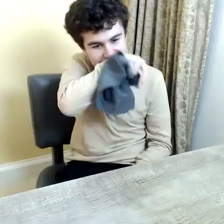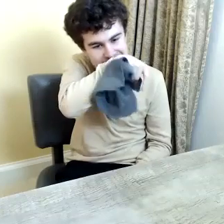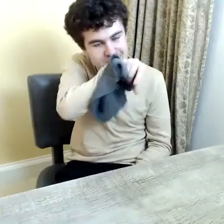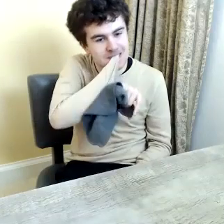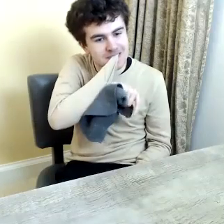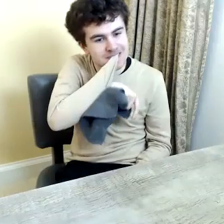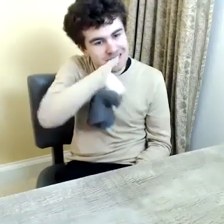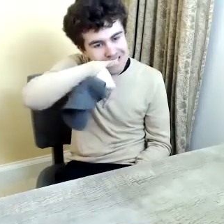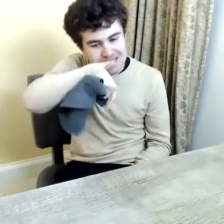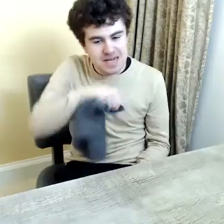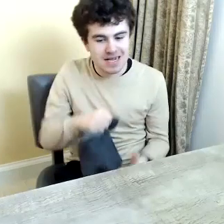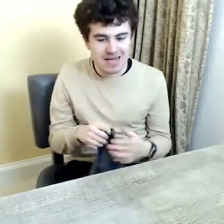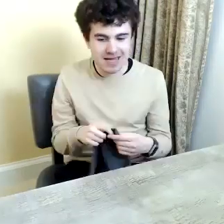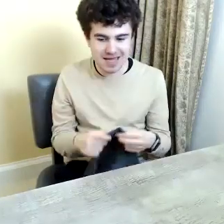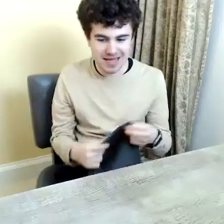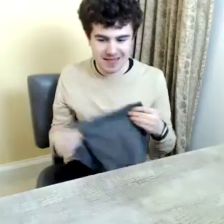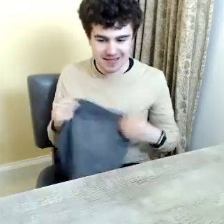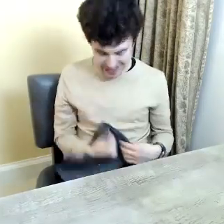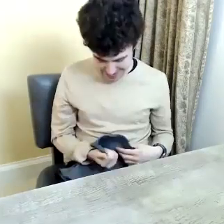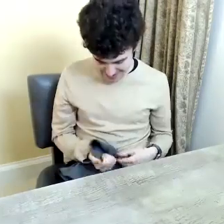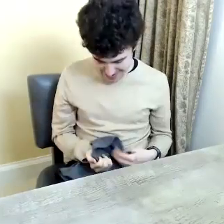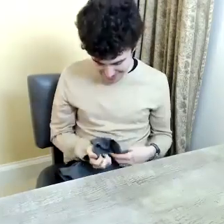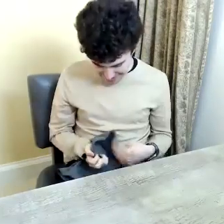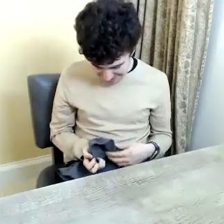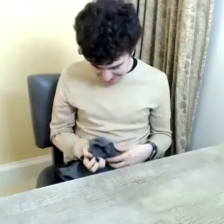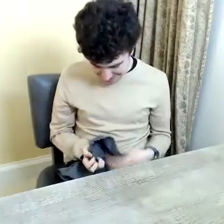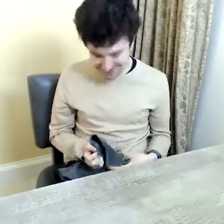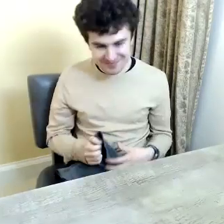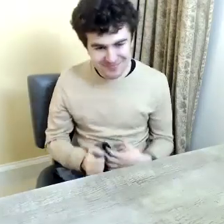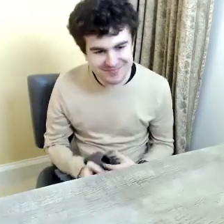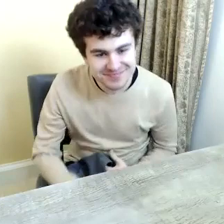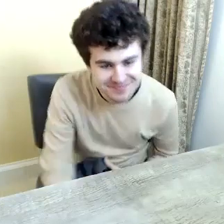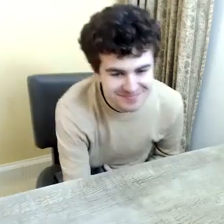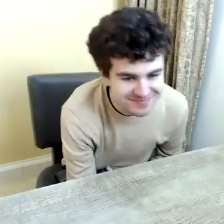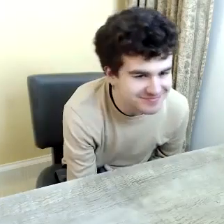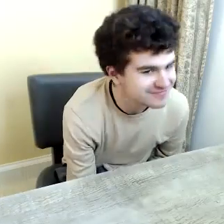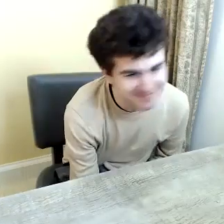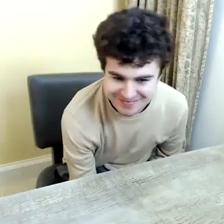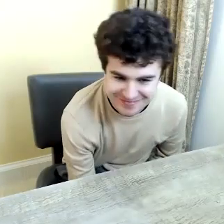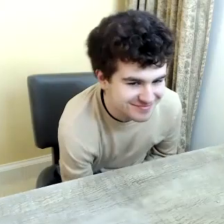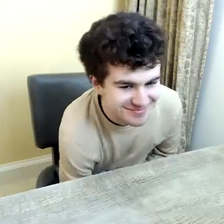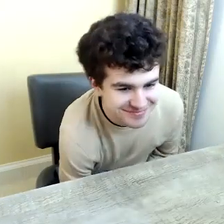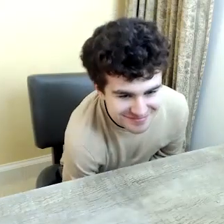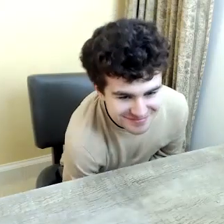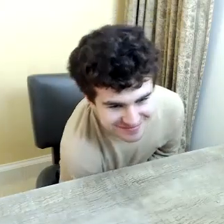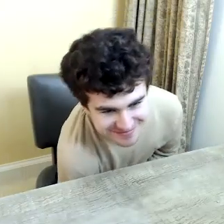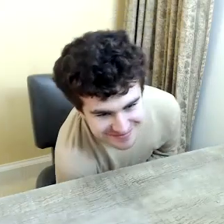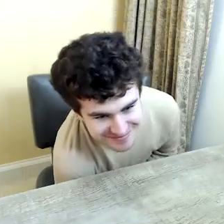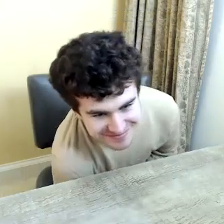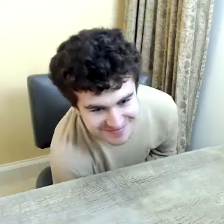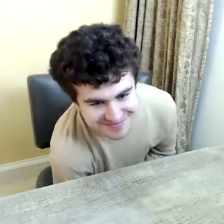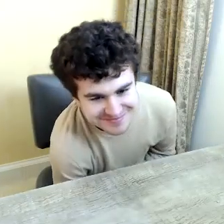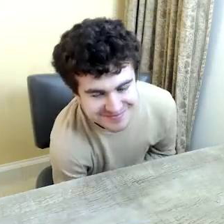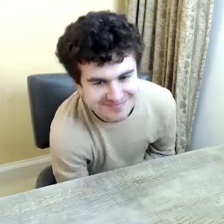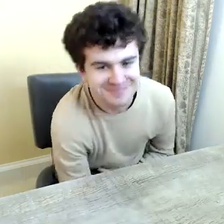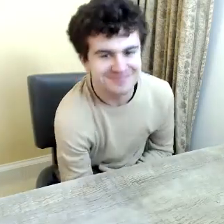notice the injustices and inequity I faced every day. I do want to share that I have had support for inclusion from the very beginning, and